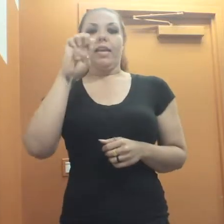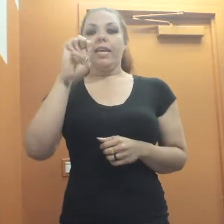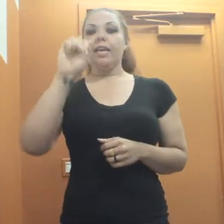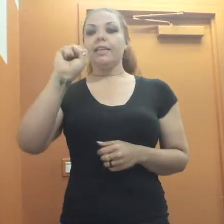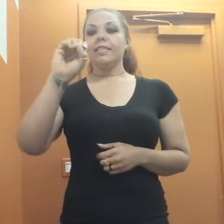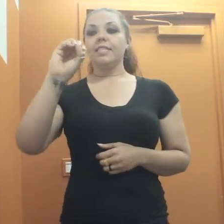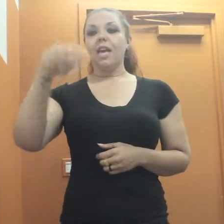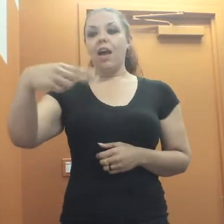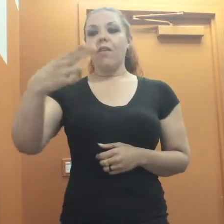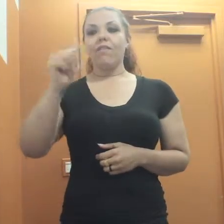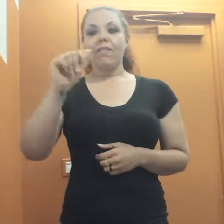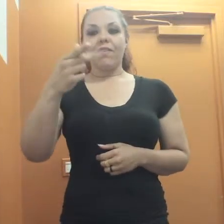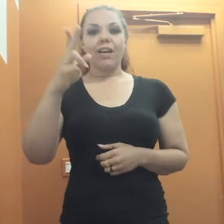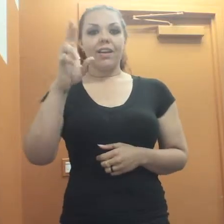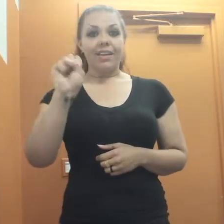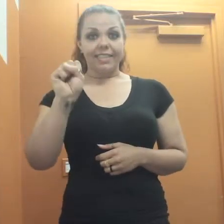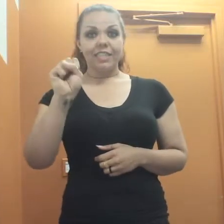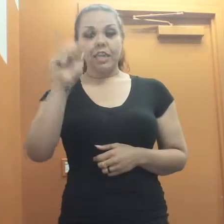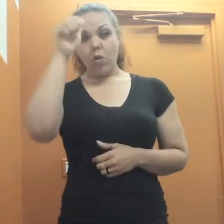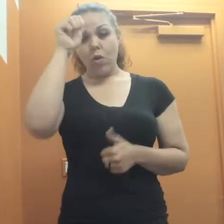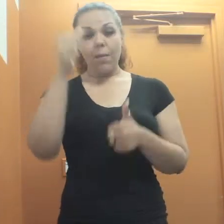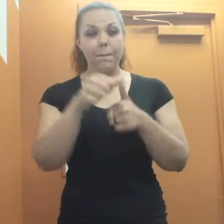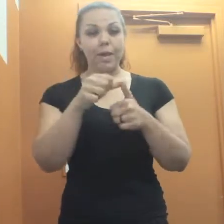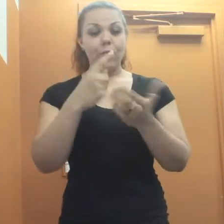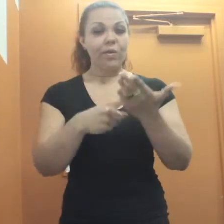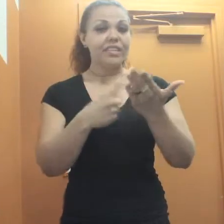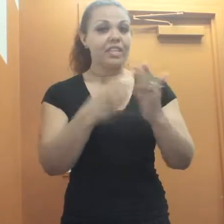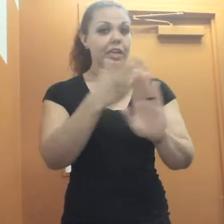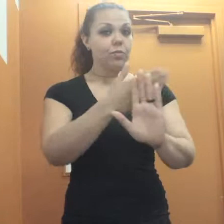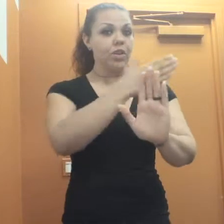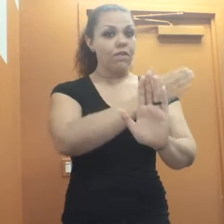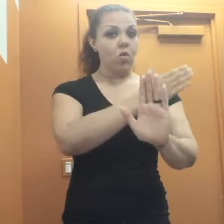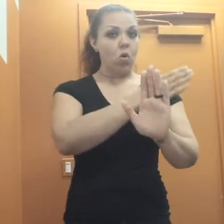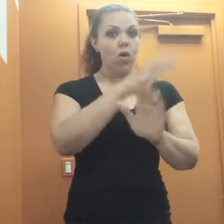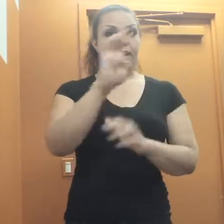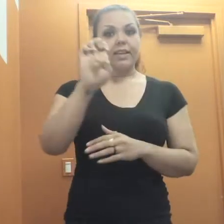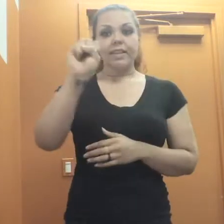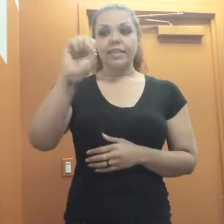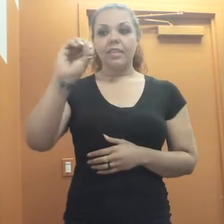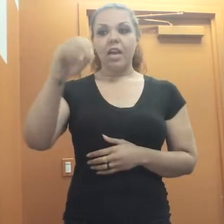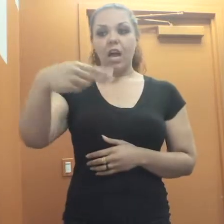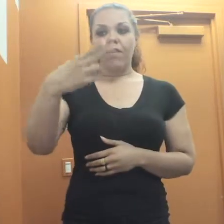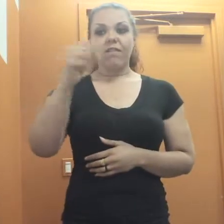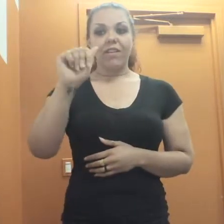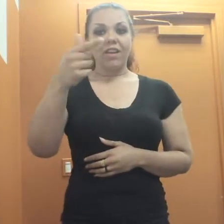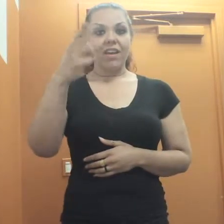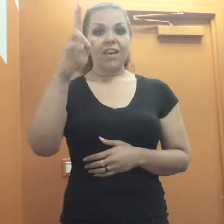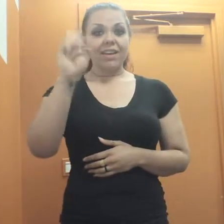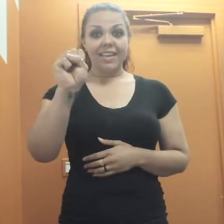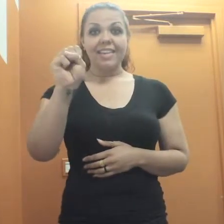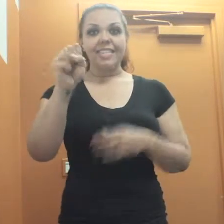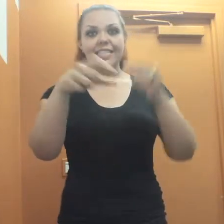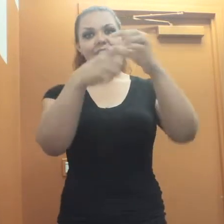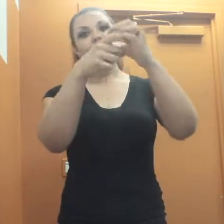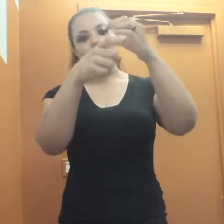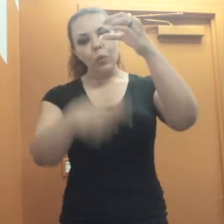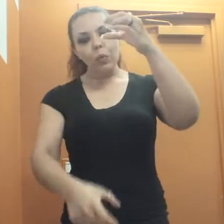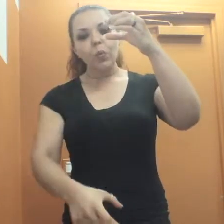we talked about this before. Your esophagus is that long tube that's surrounded by muscle, and that the